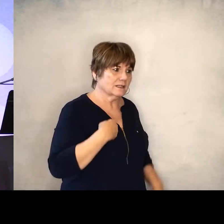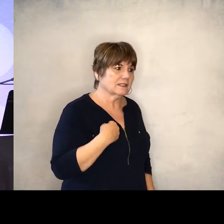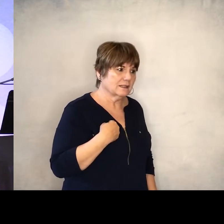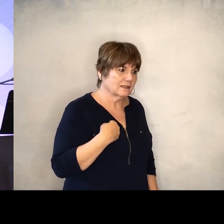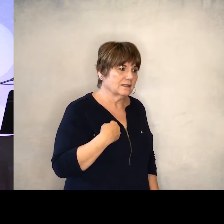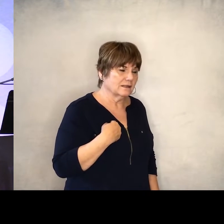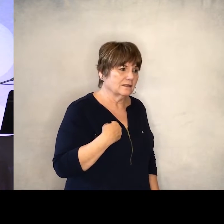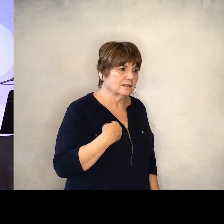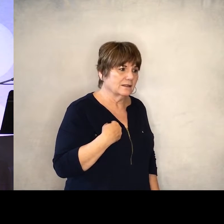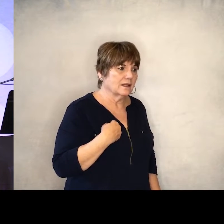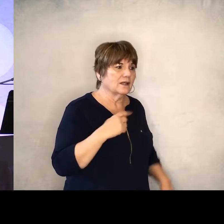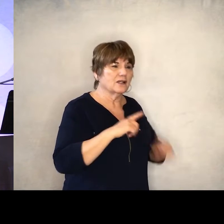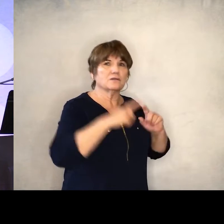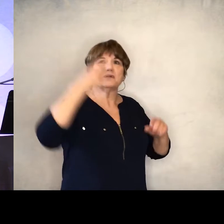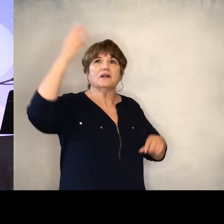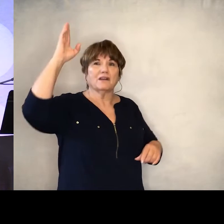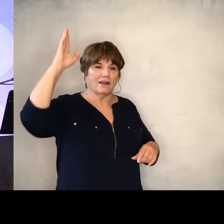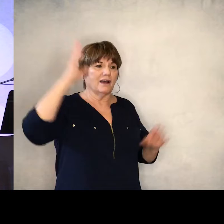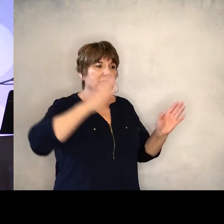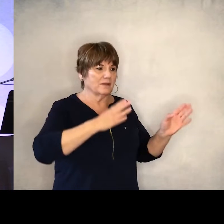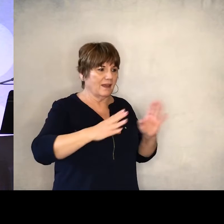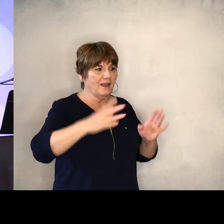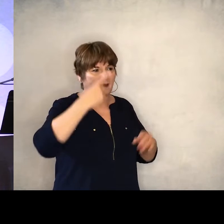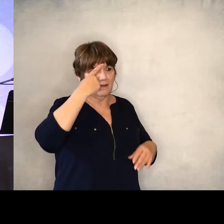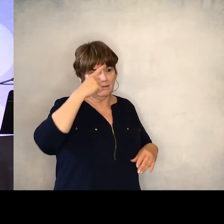But God meant it for good."